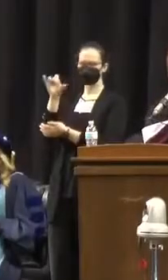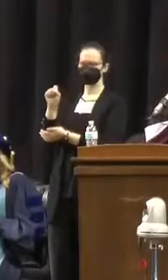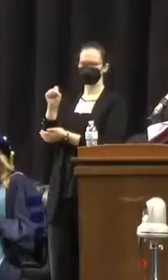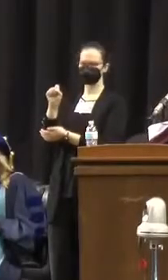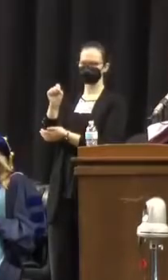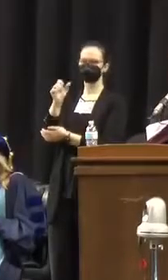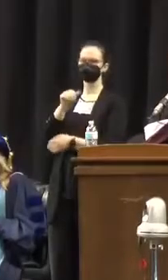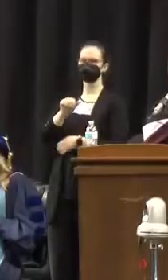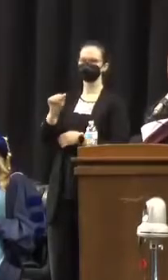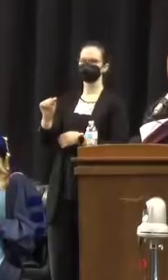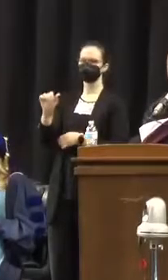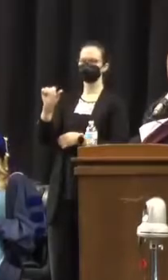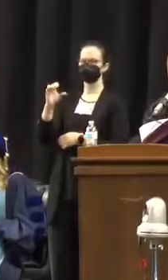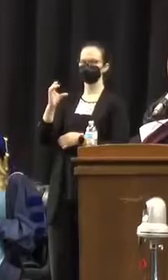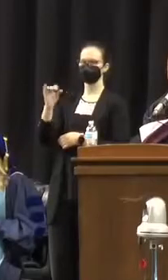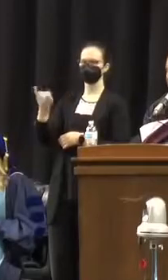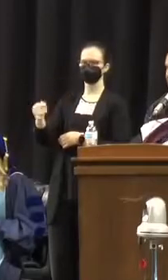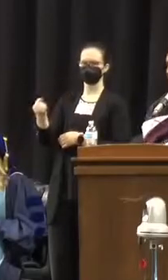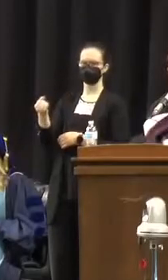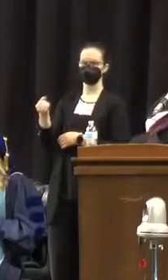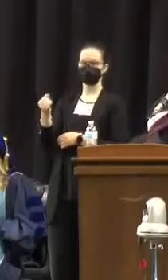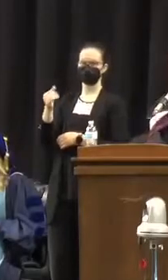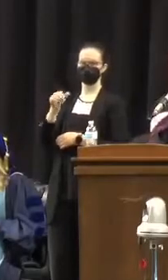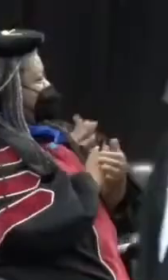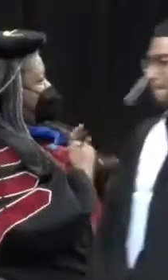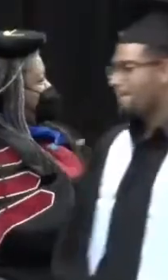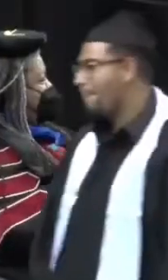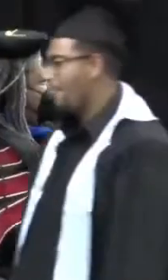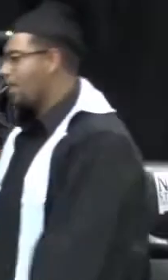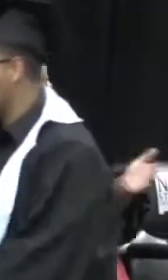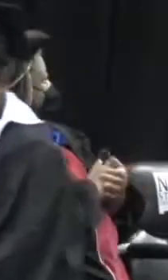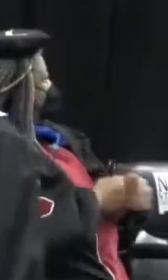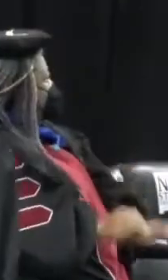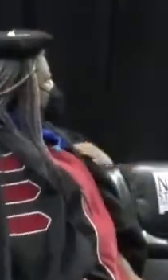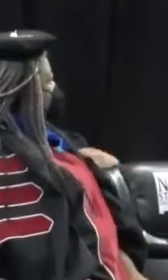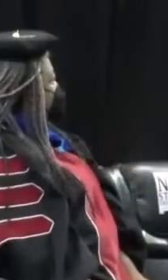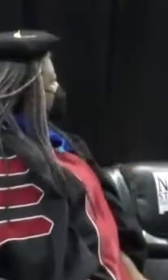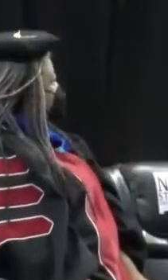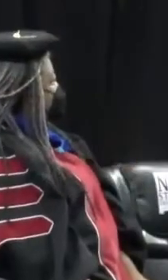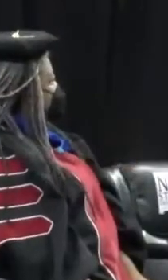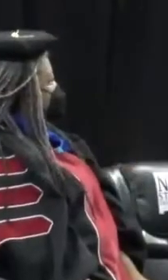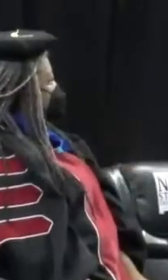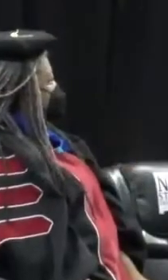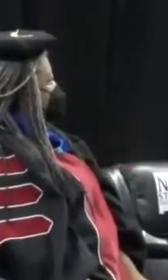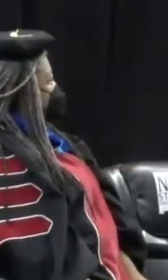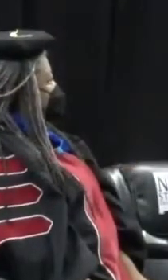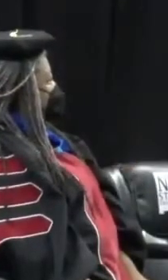Criminal Justice and Associate of Arts.